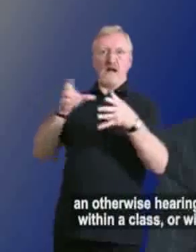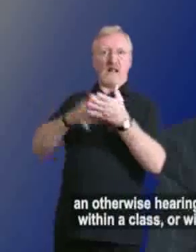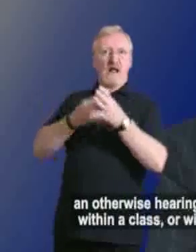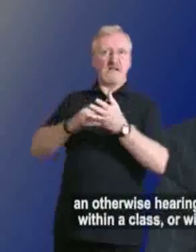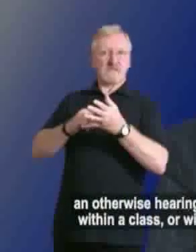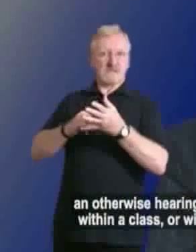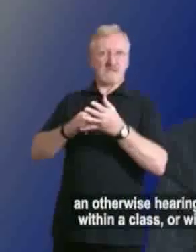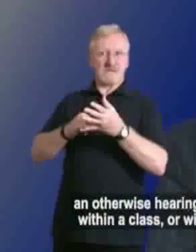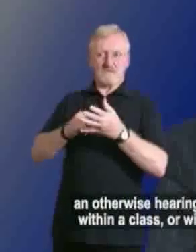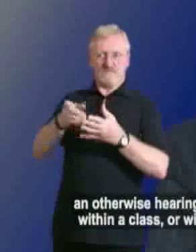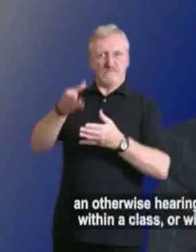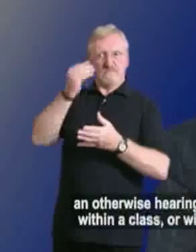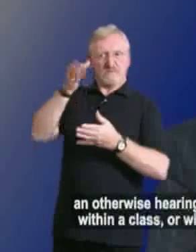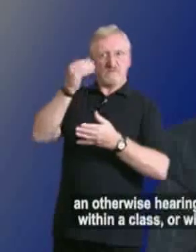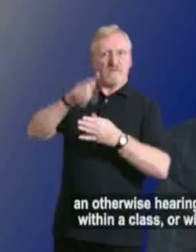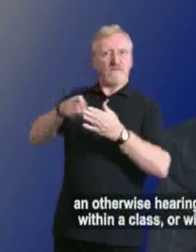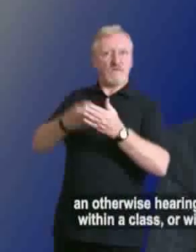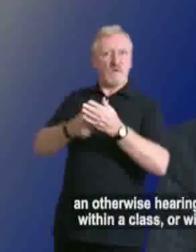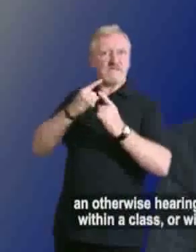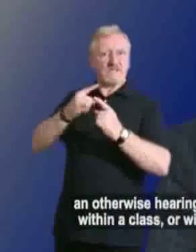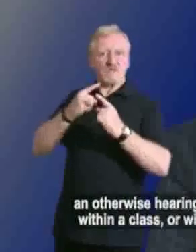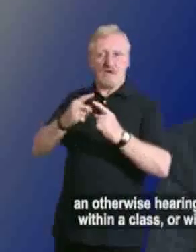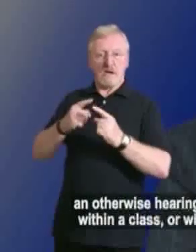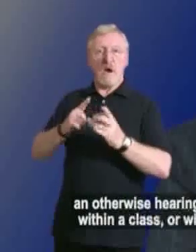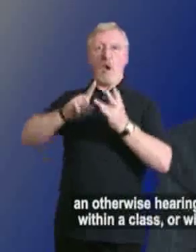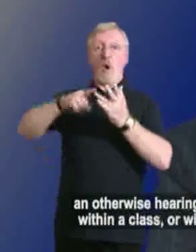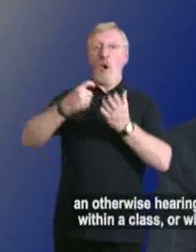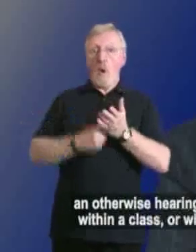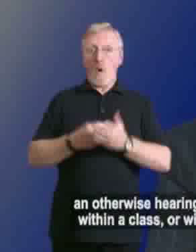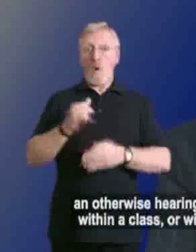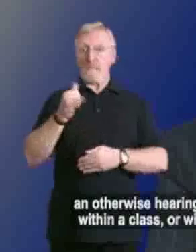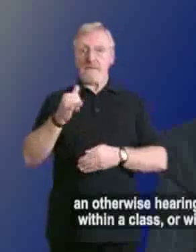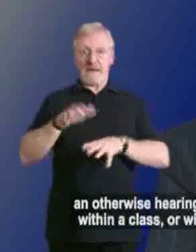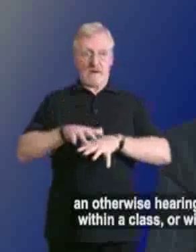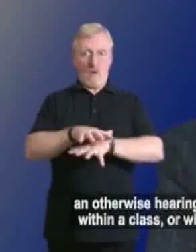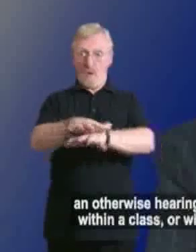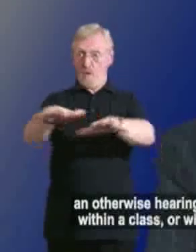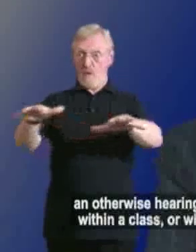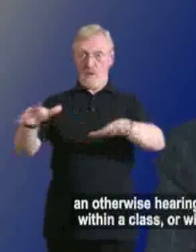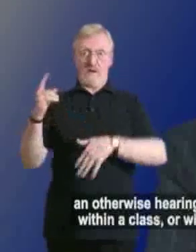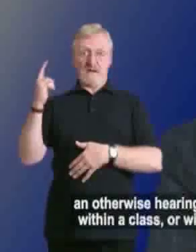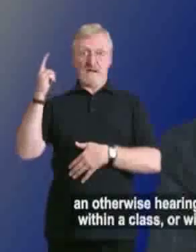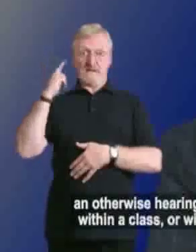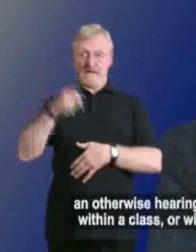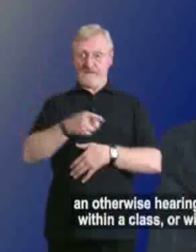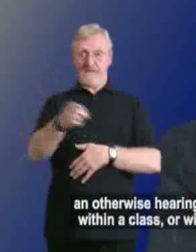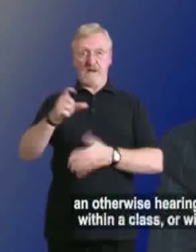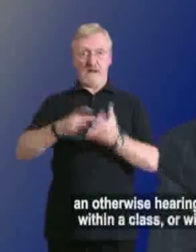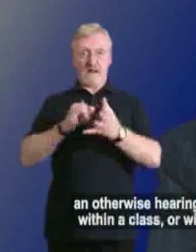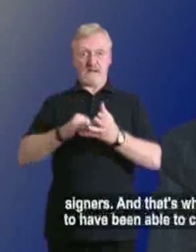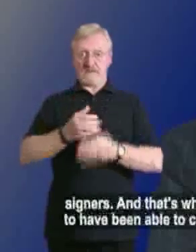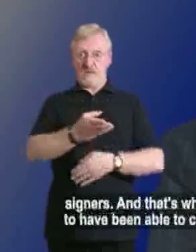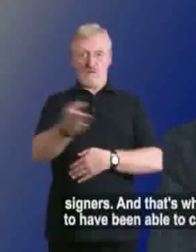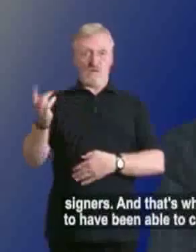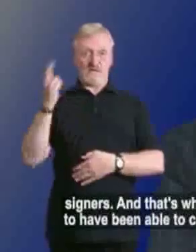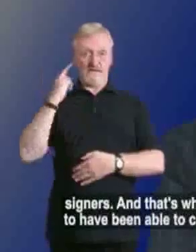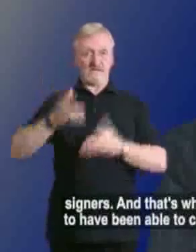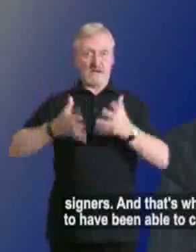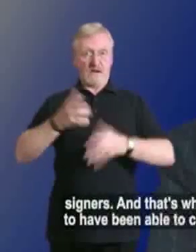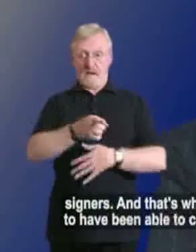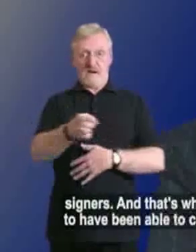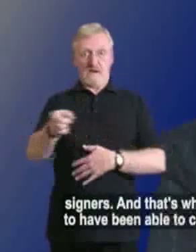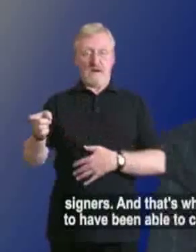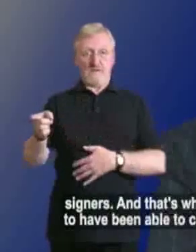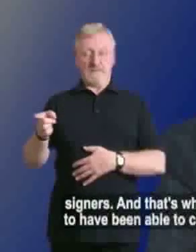hearing group of teacher trainees within a class, or with an entire group of deaf signers.